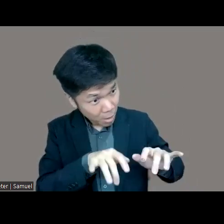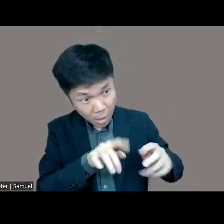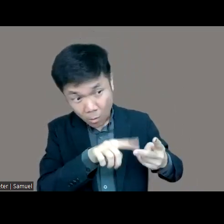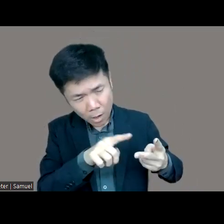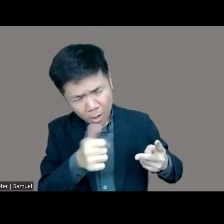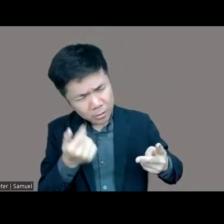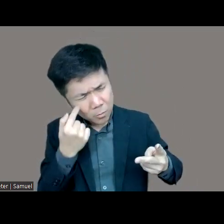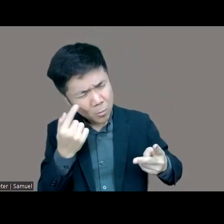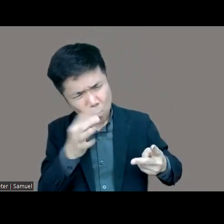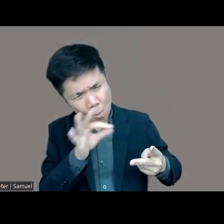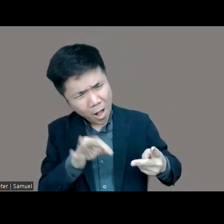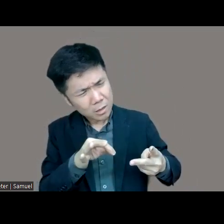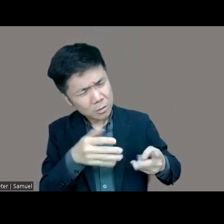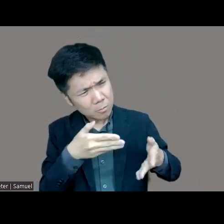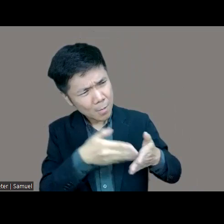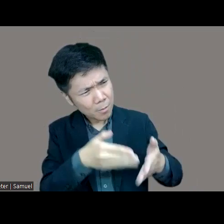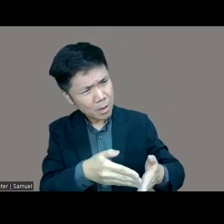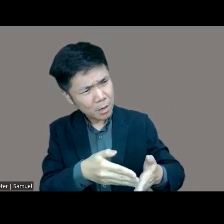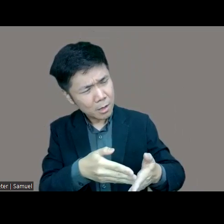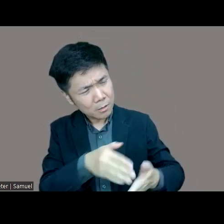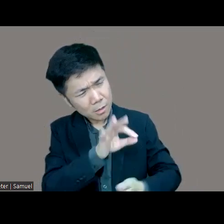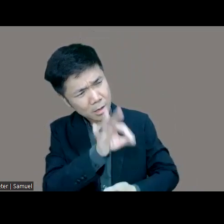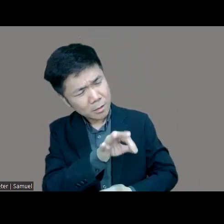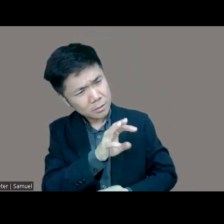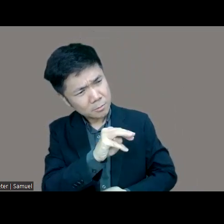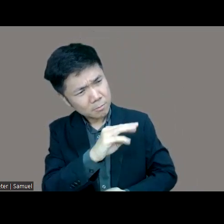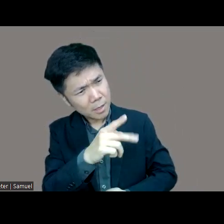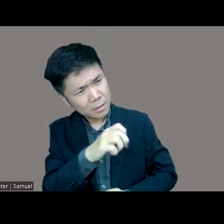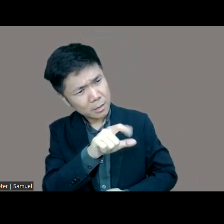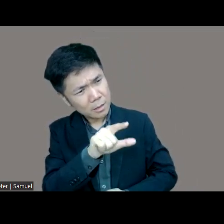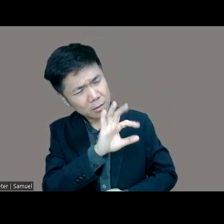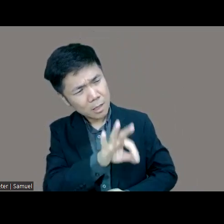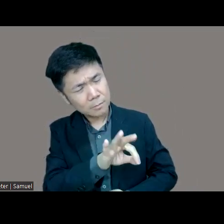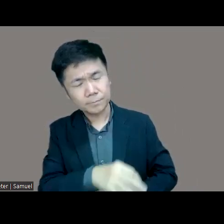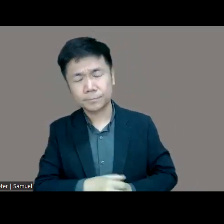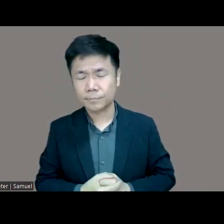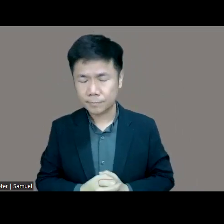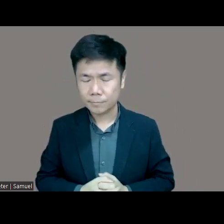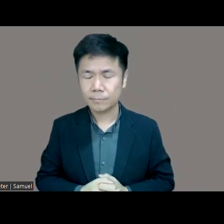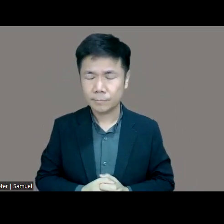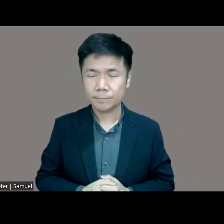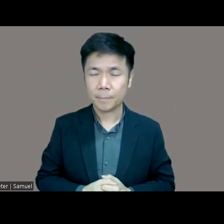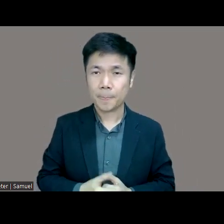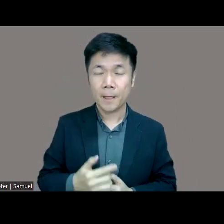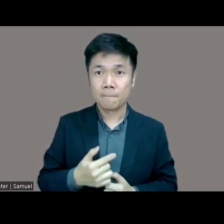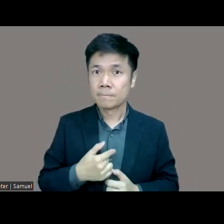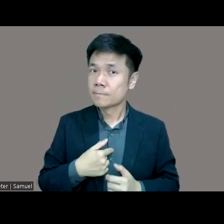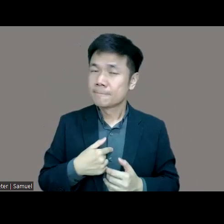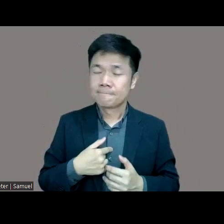for that you may have within your knowledge? Yeah, I don't know what is going on,